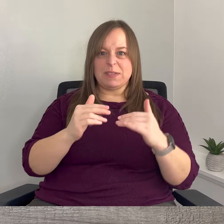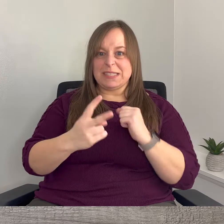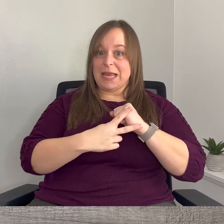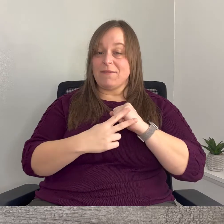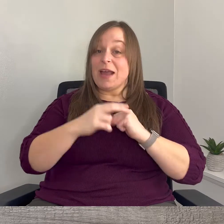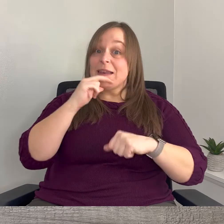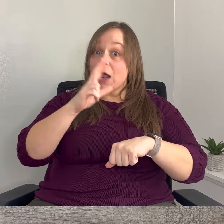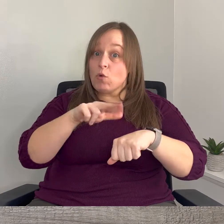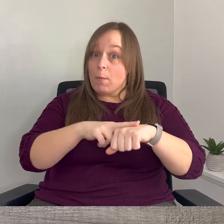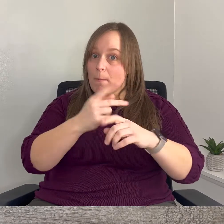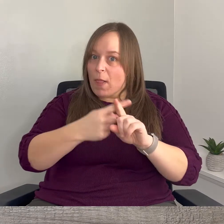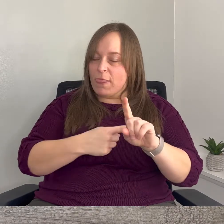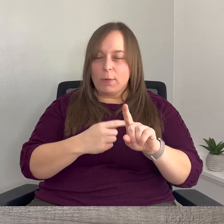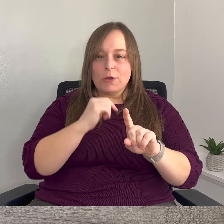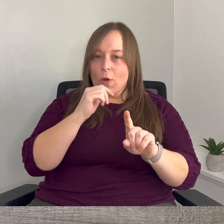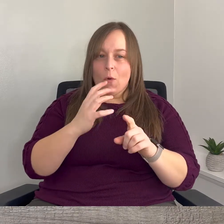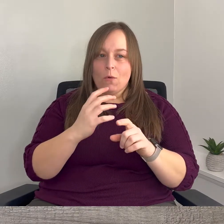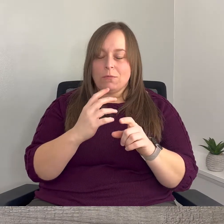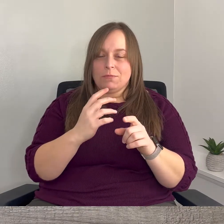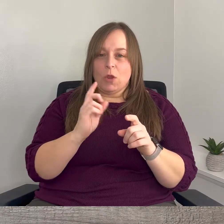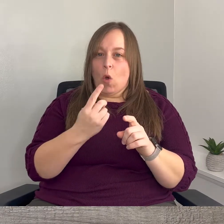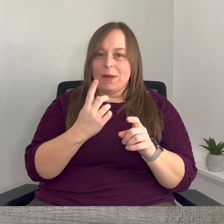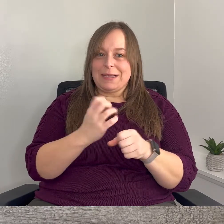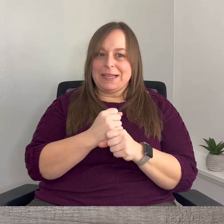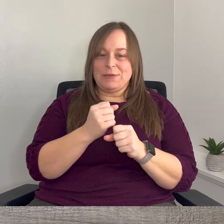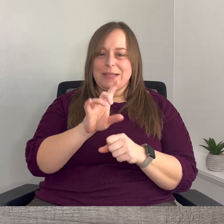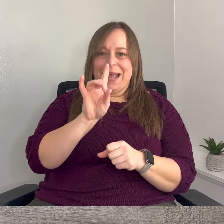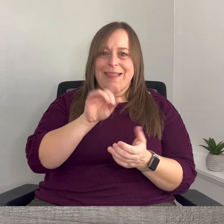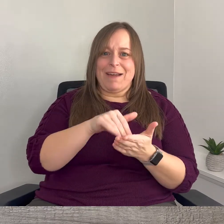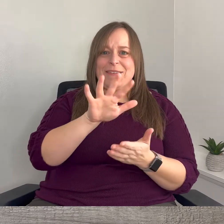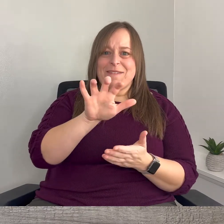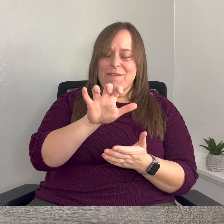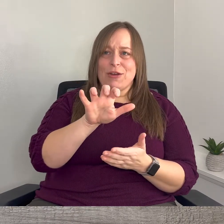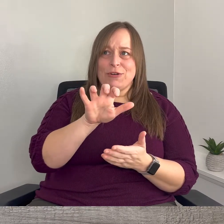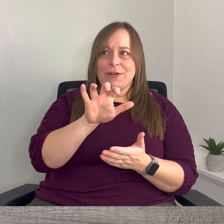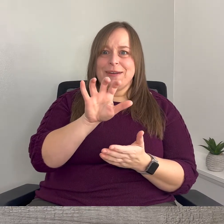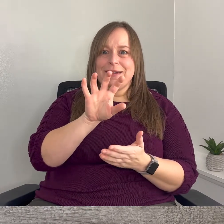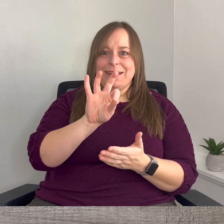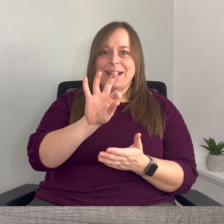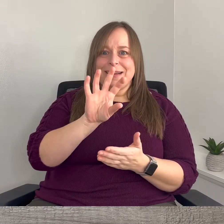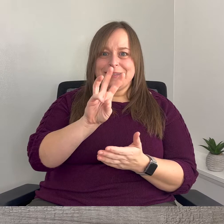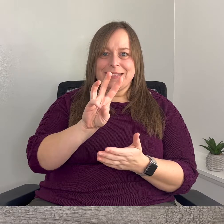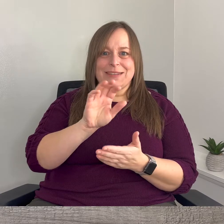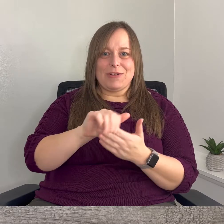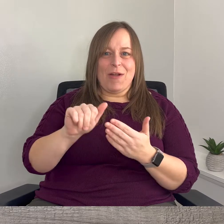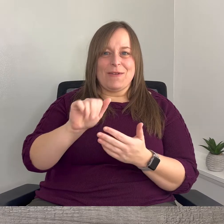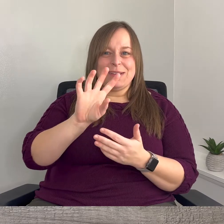then savings, this is not a normal month. We normally don't get to save